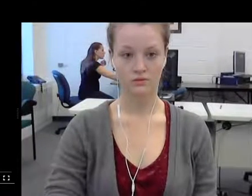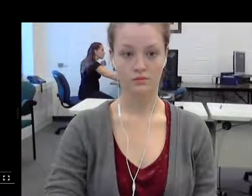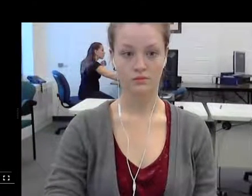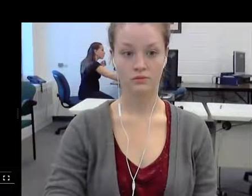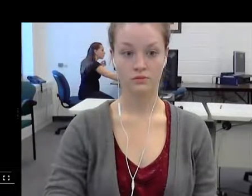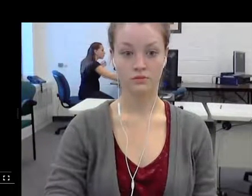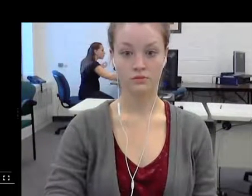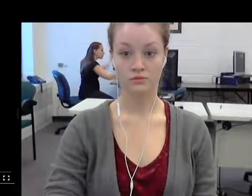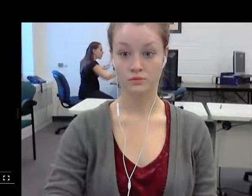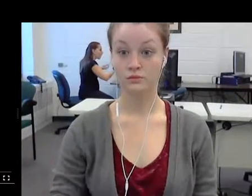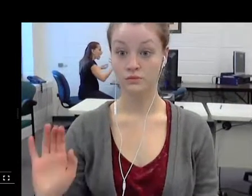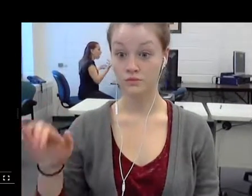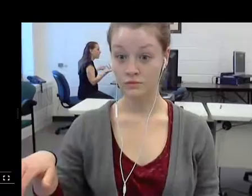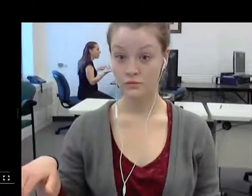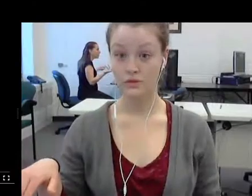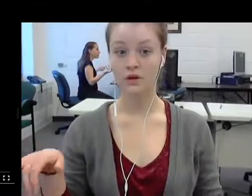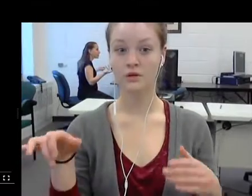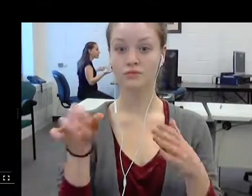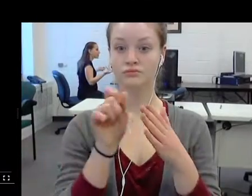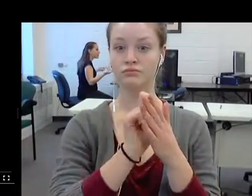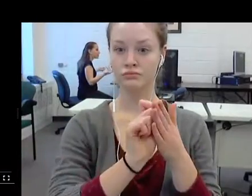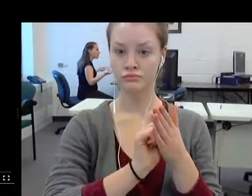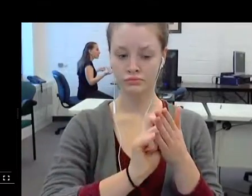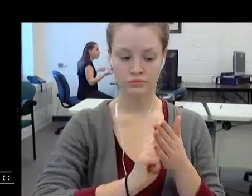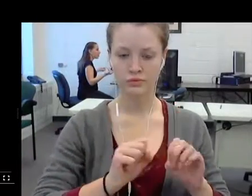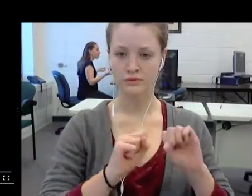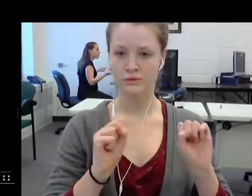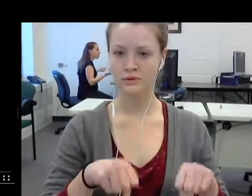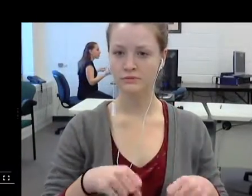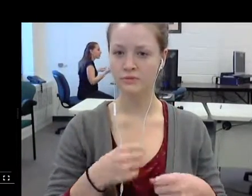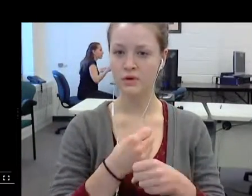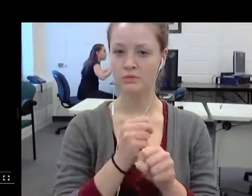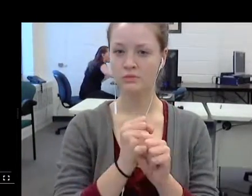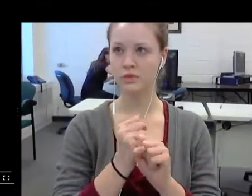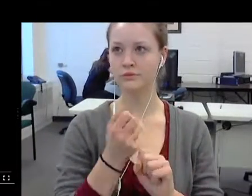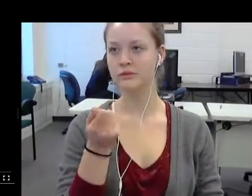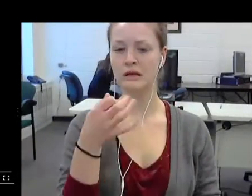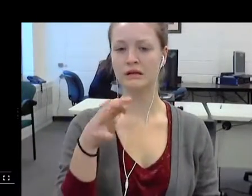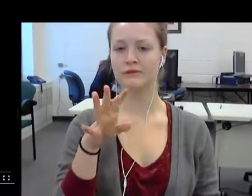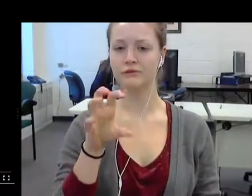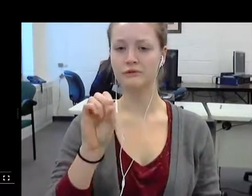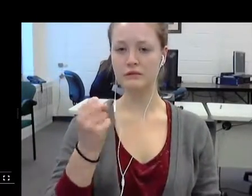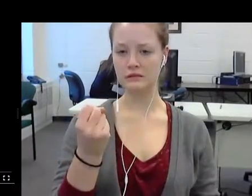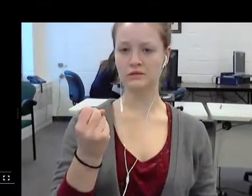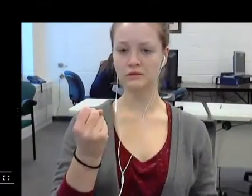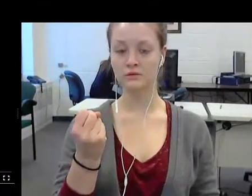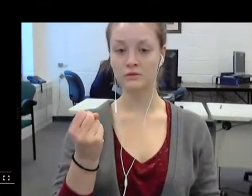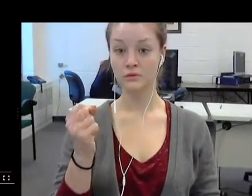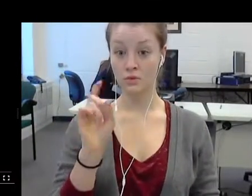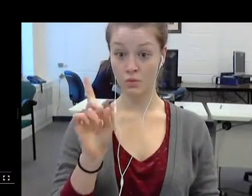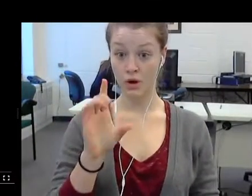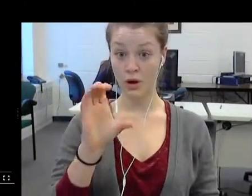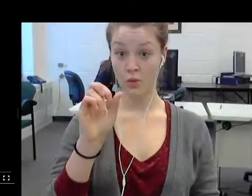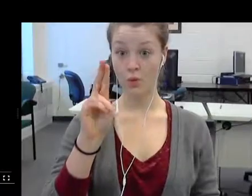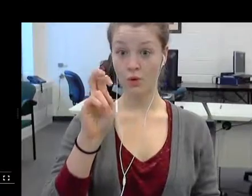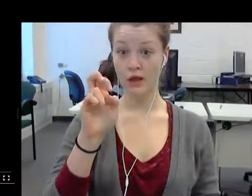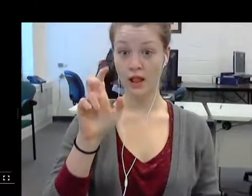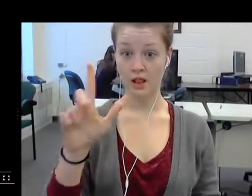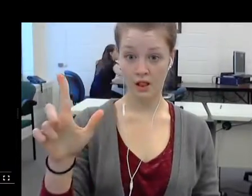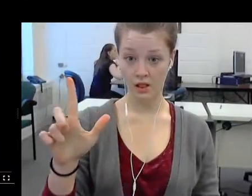is a note-taking system developed in the 1950s at Cornell University by an